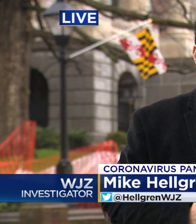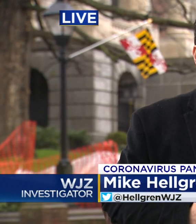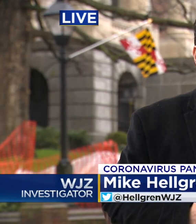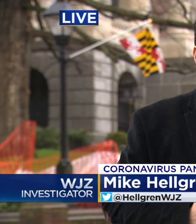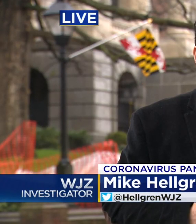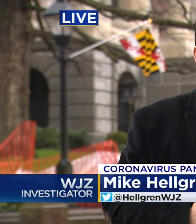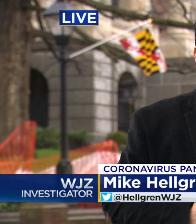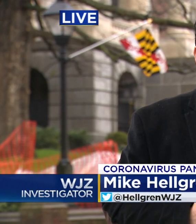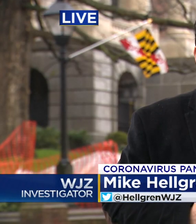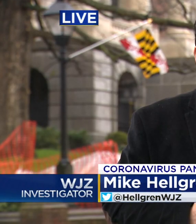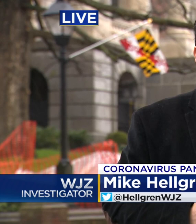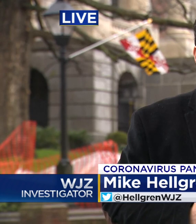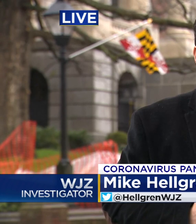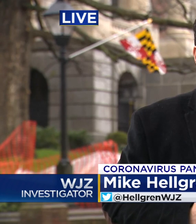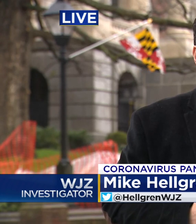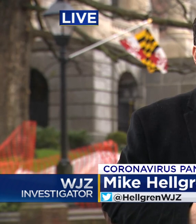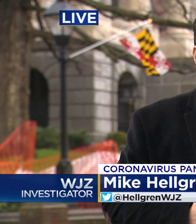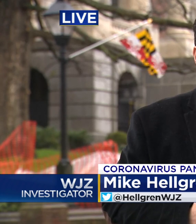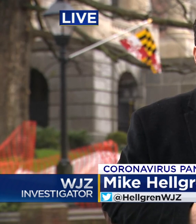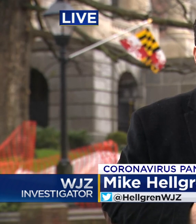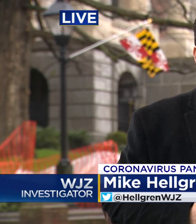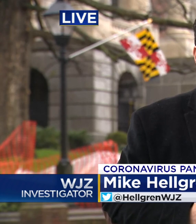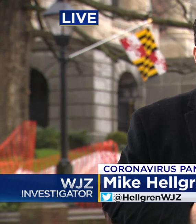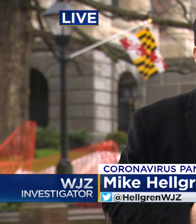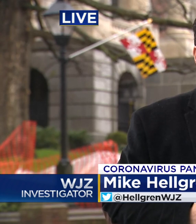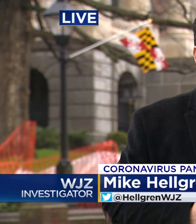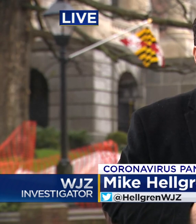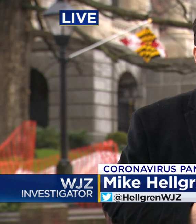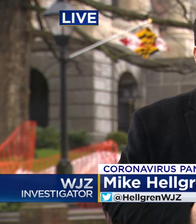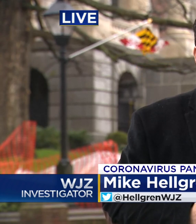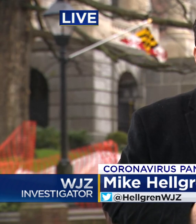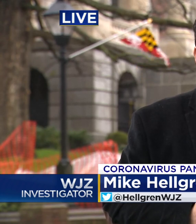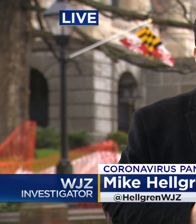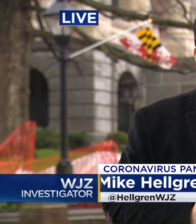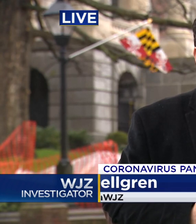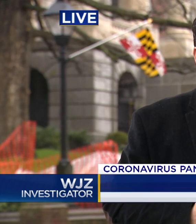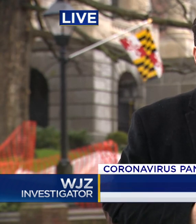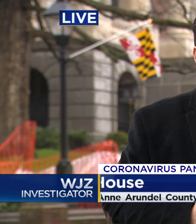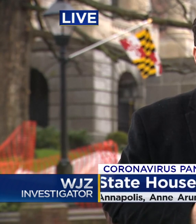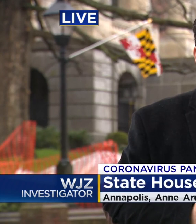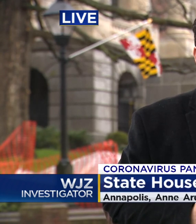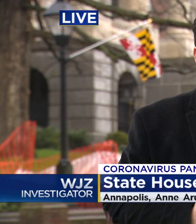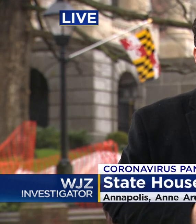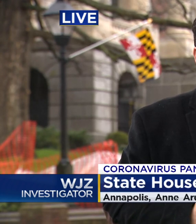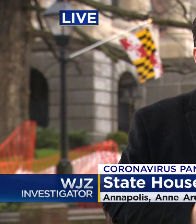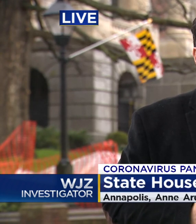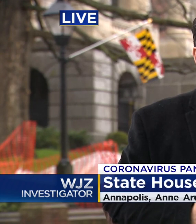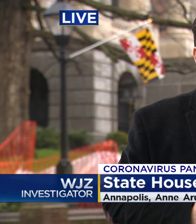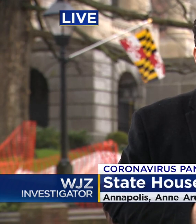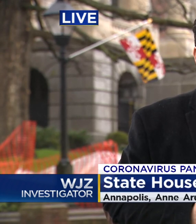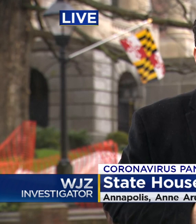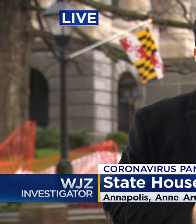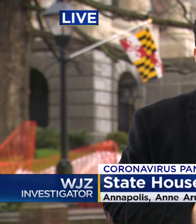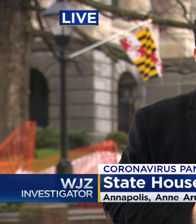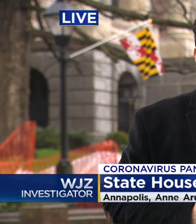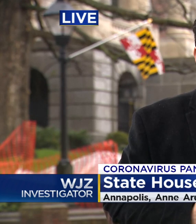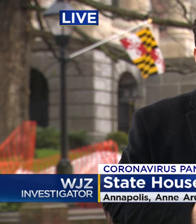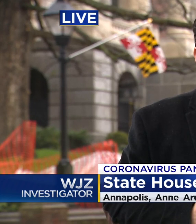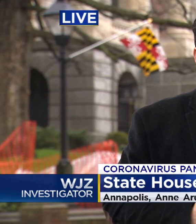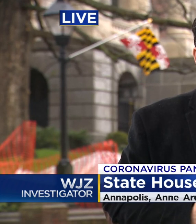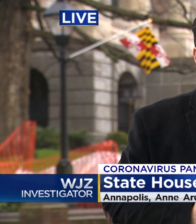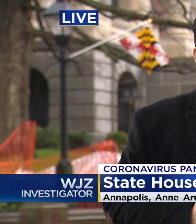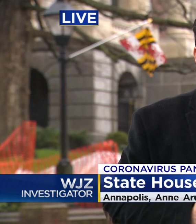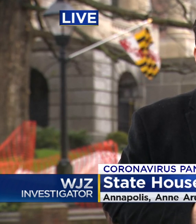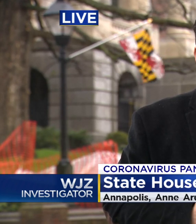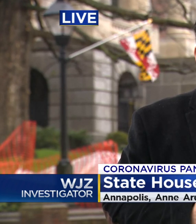Right now, daycare centers remain open, but a big priority is finding child care for those on the front lines of this, including health care